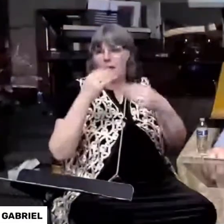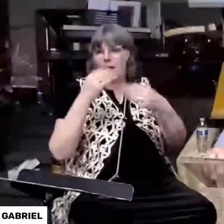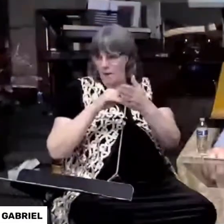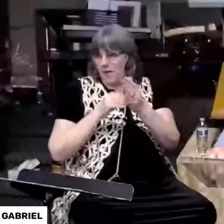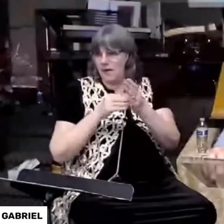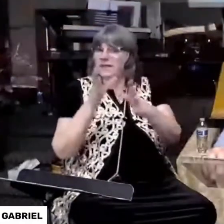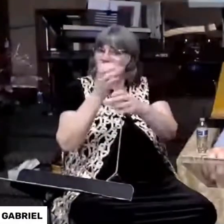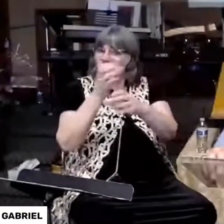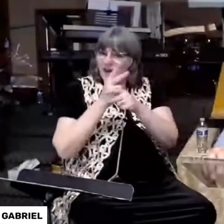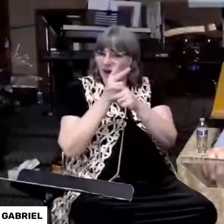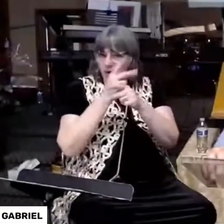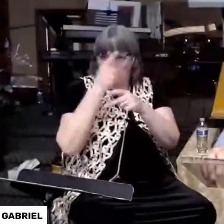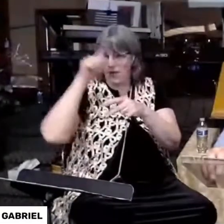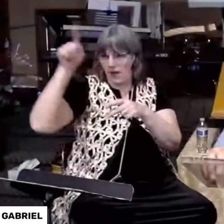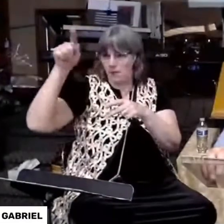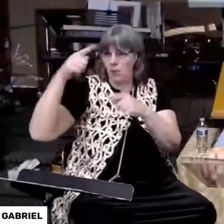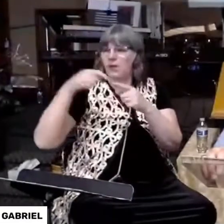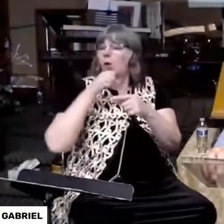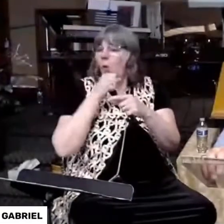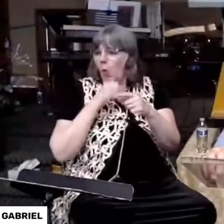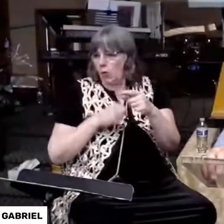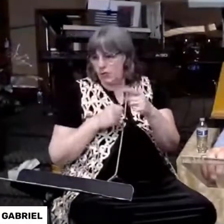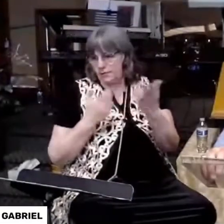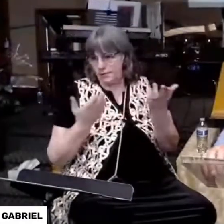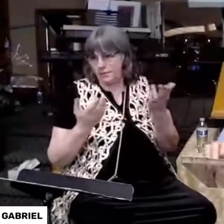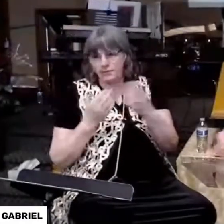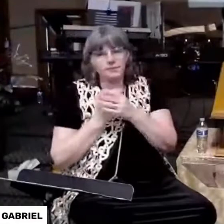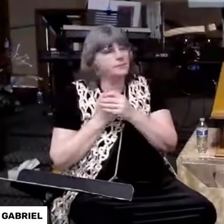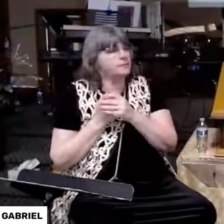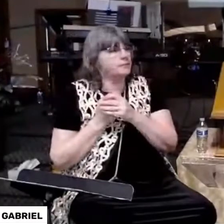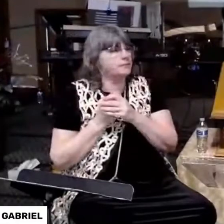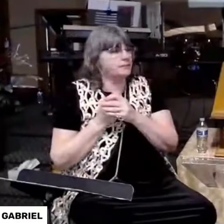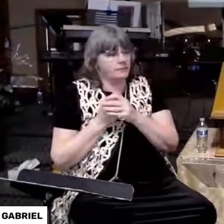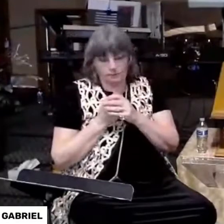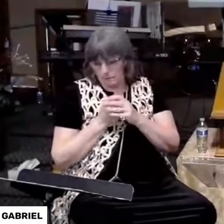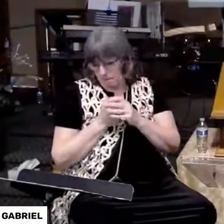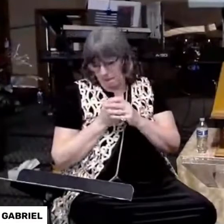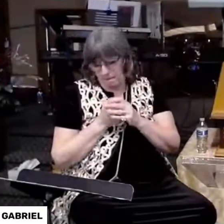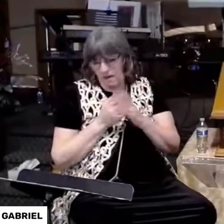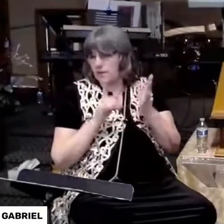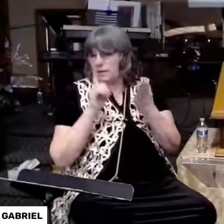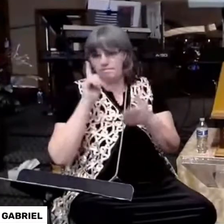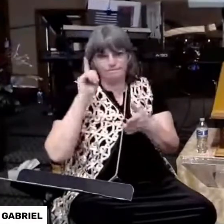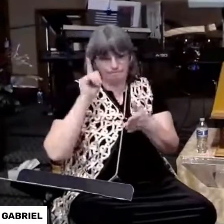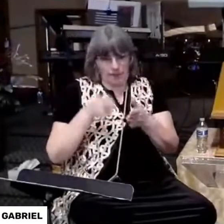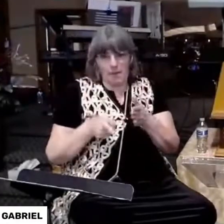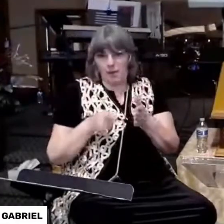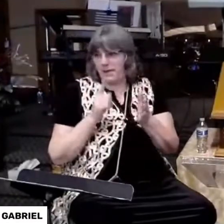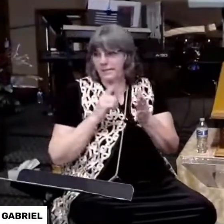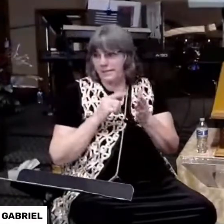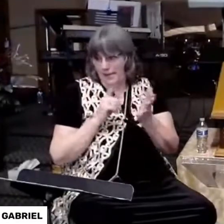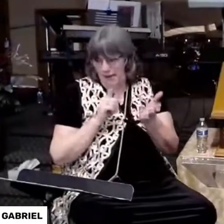them in the old days. That's what it says. You know, so it's a commandment,